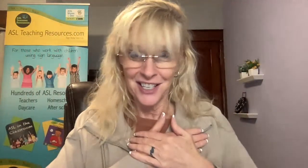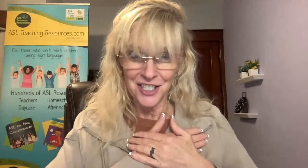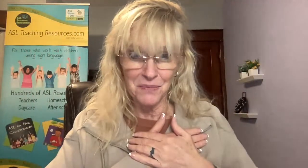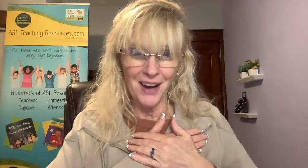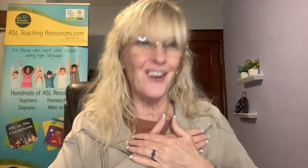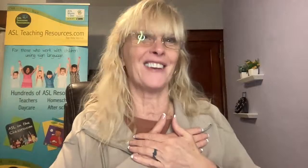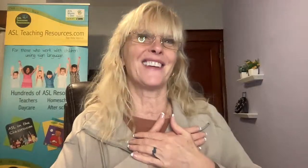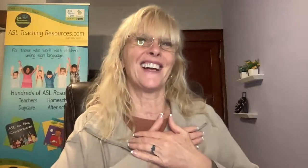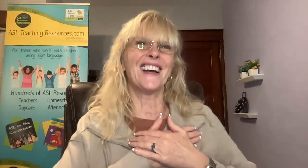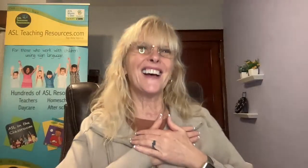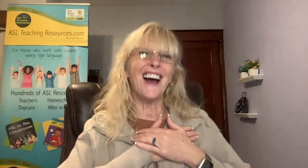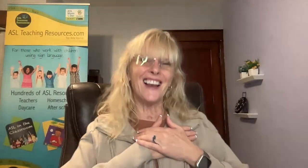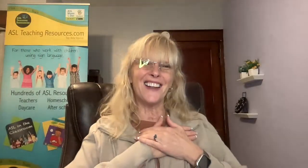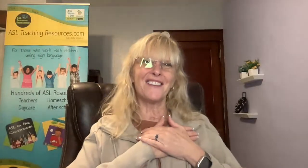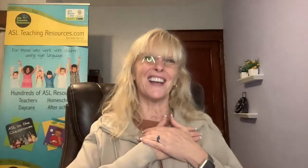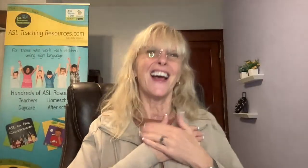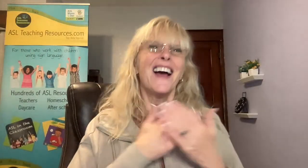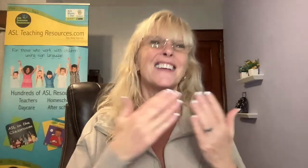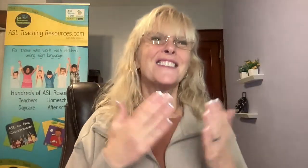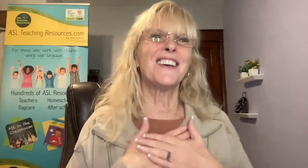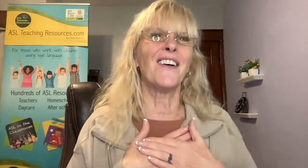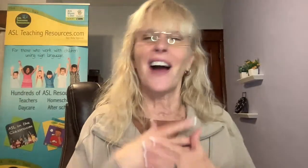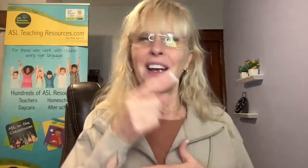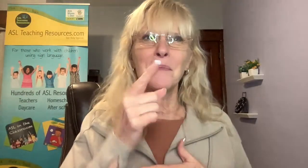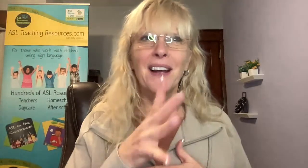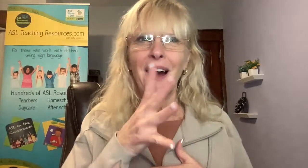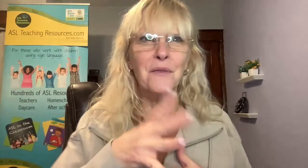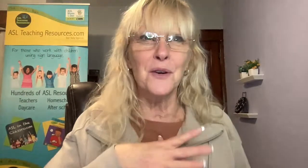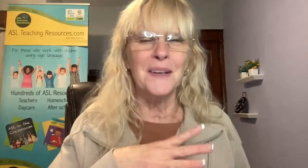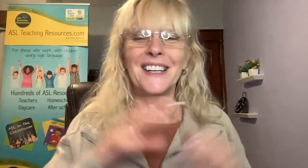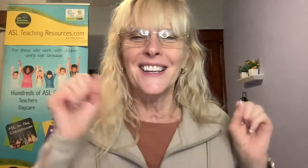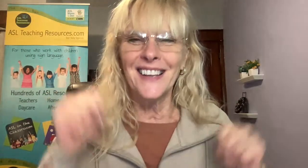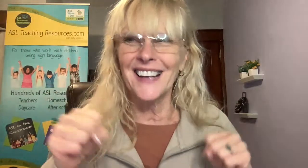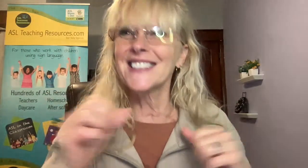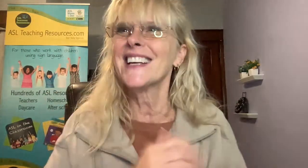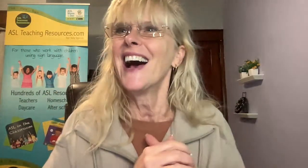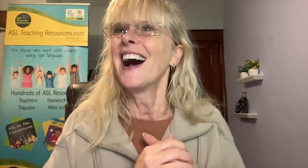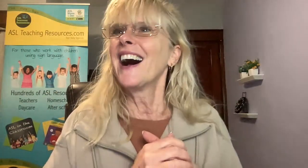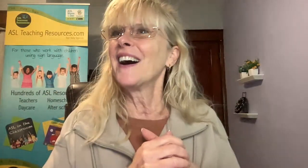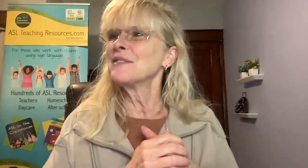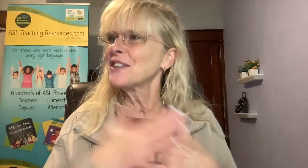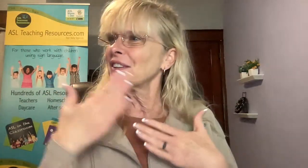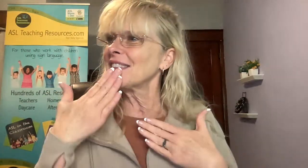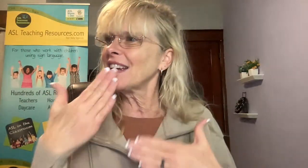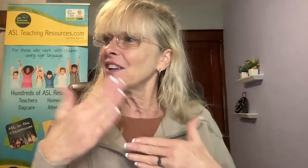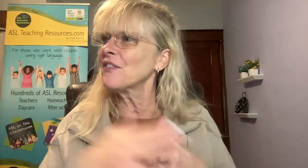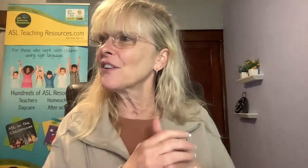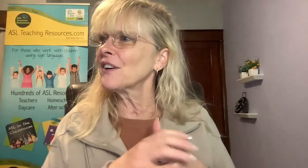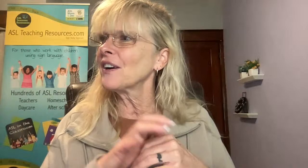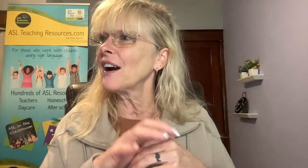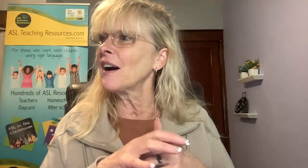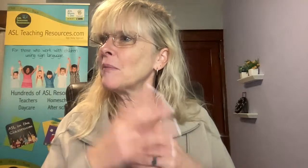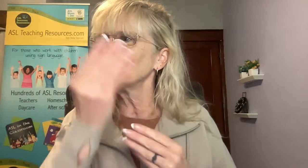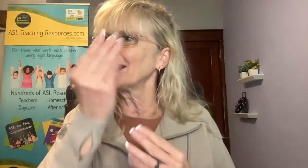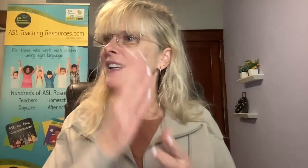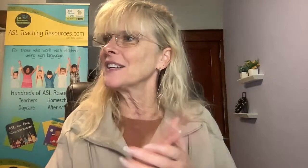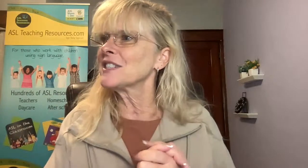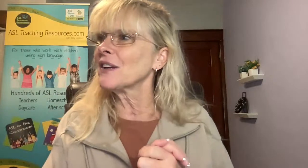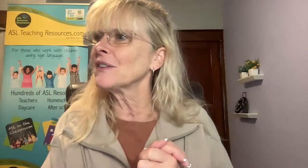touches my heart. I love it. So I am a God woman. Yes. So thank you for letting us know